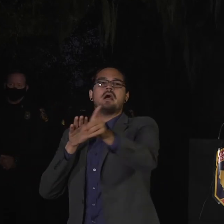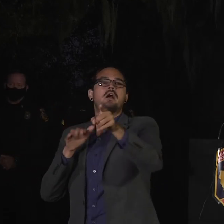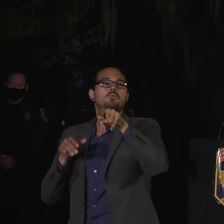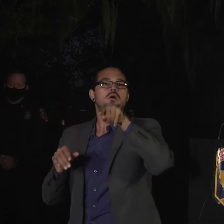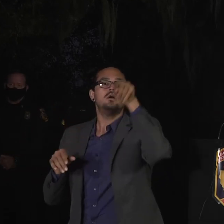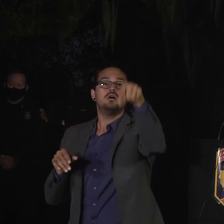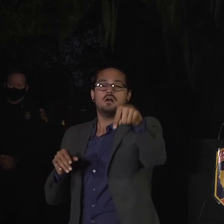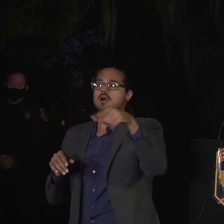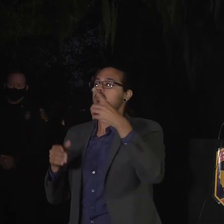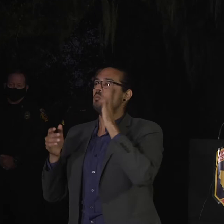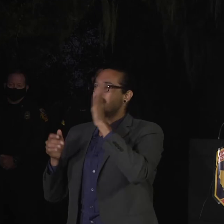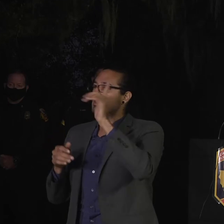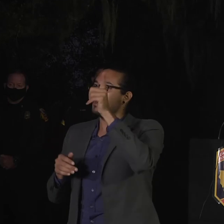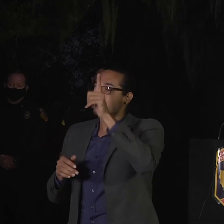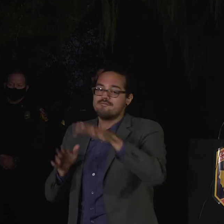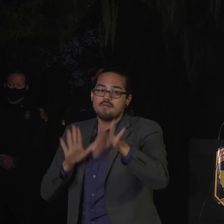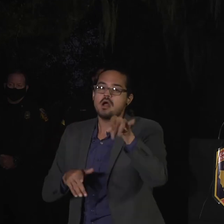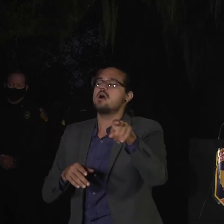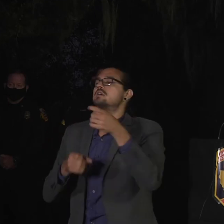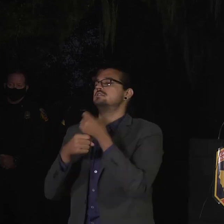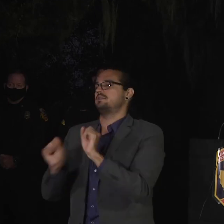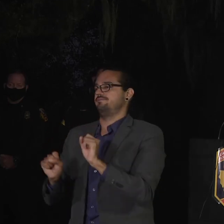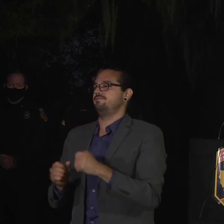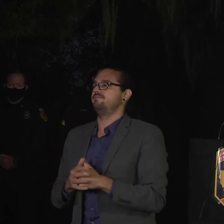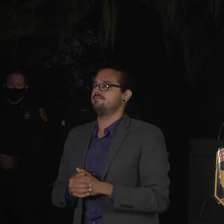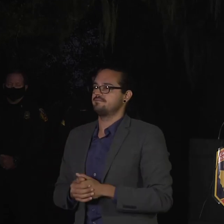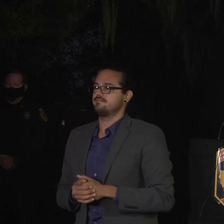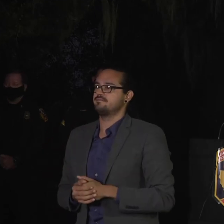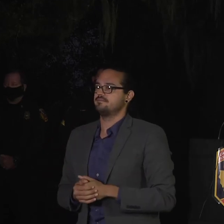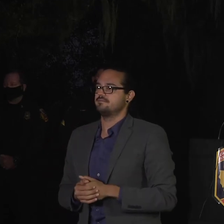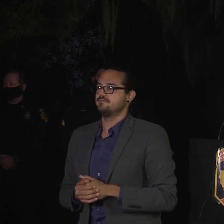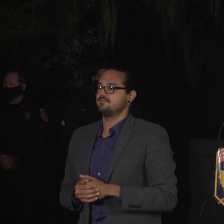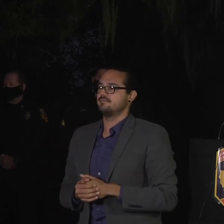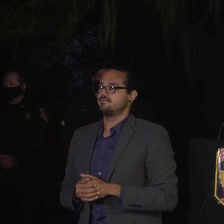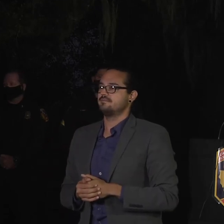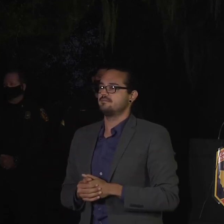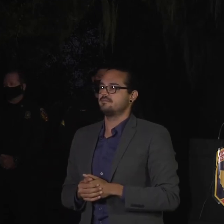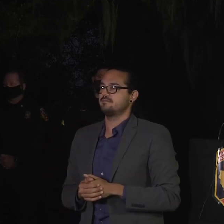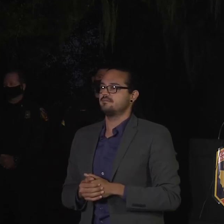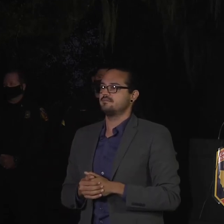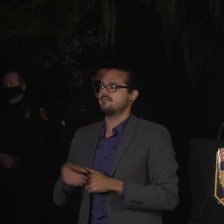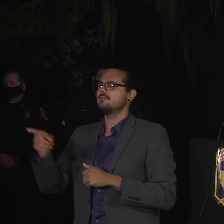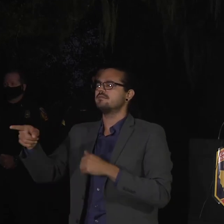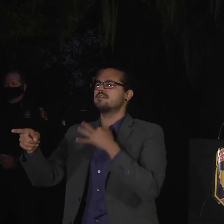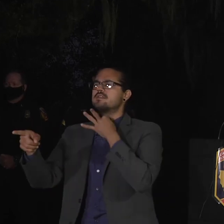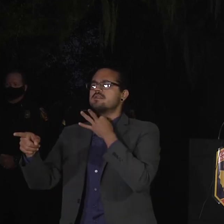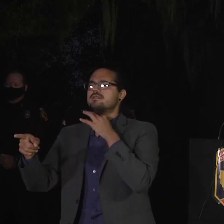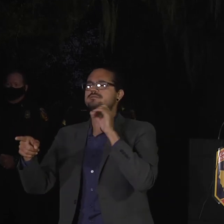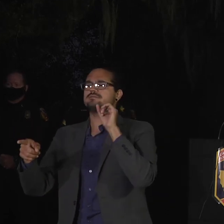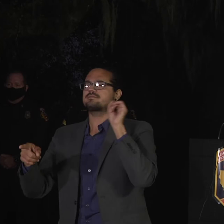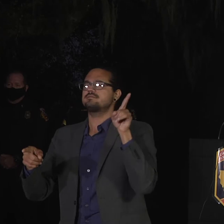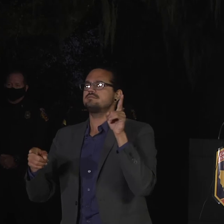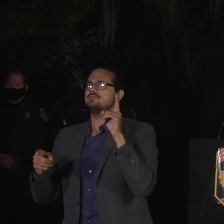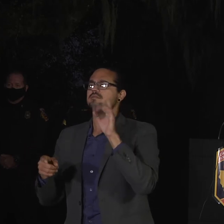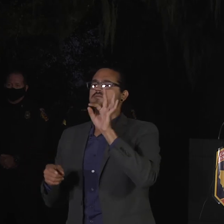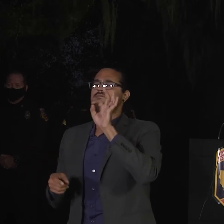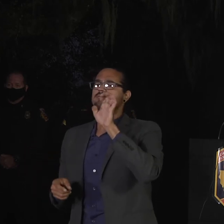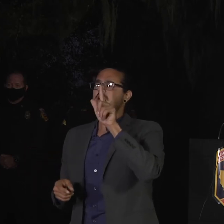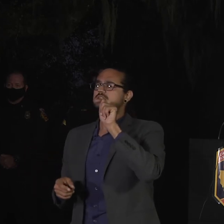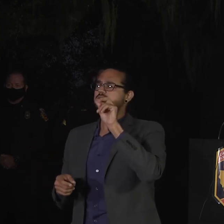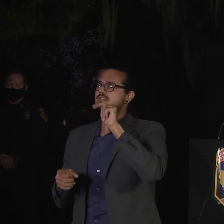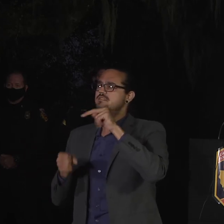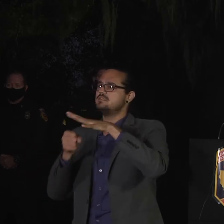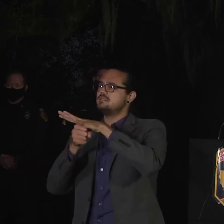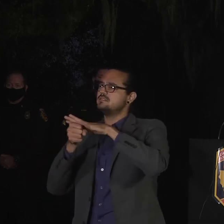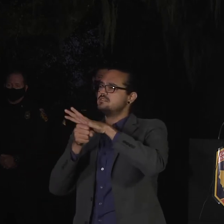mentioned about the roads being blocked and the like. Can you tell us any additional roads? We know that Felton Empire is blocked off because of debris and the